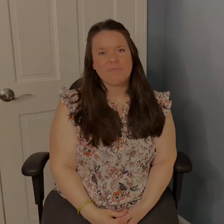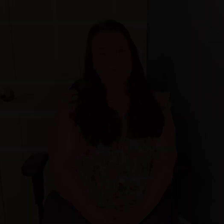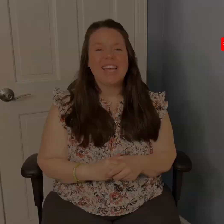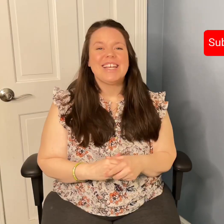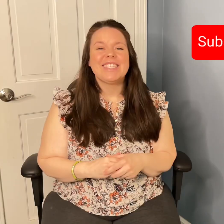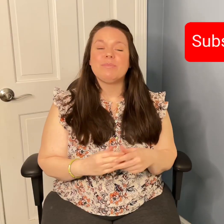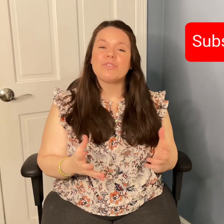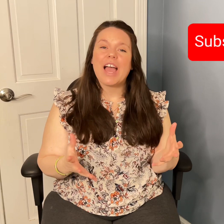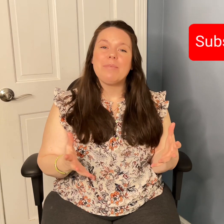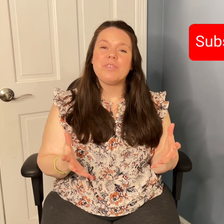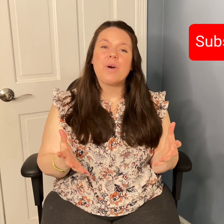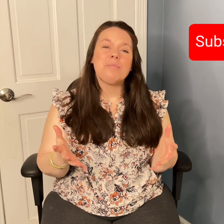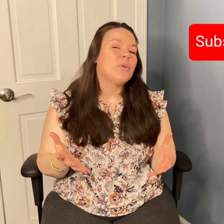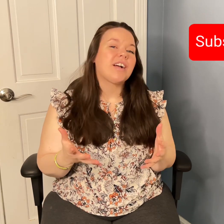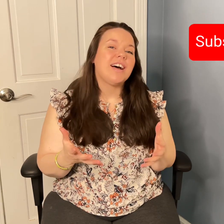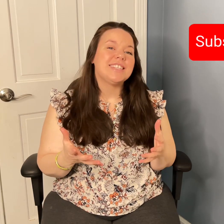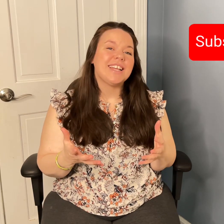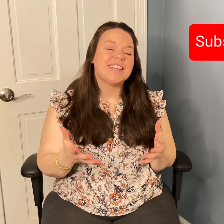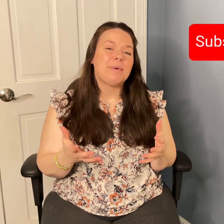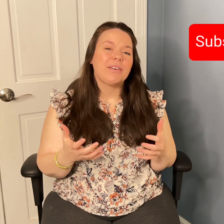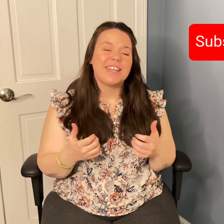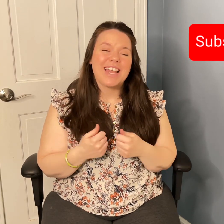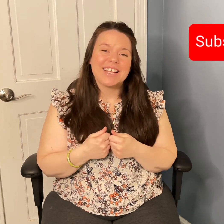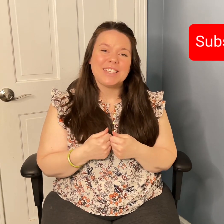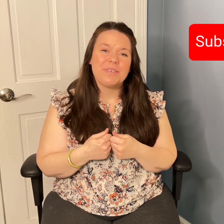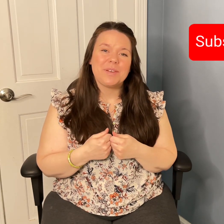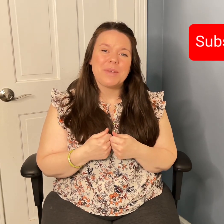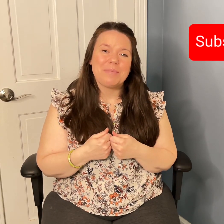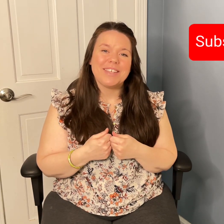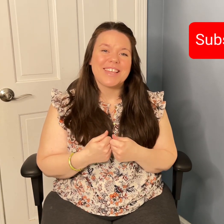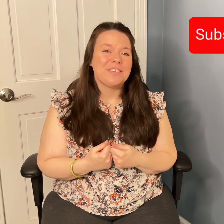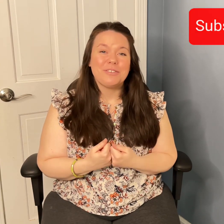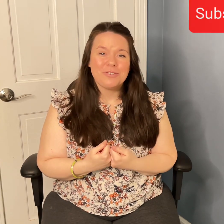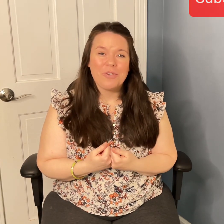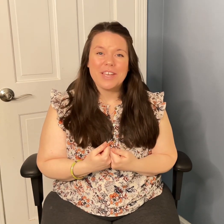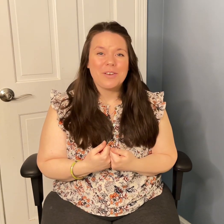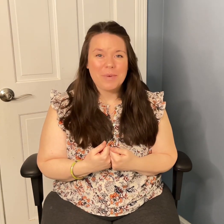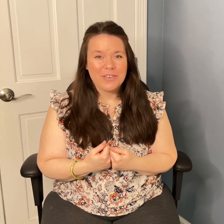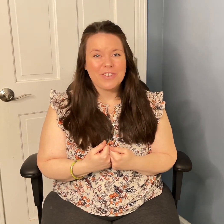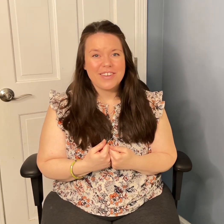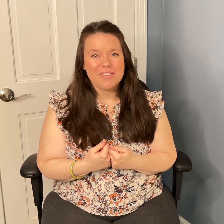Subscribe if you want more content about connecting with your babies and enjoying your motherhood.